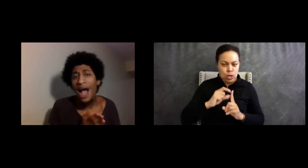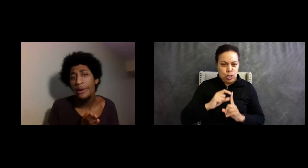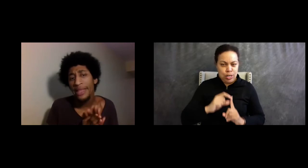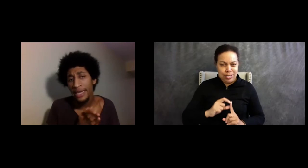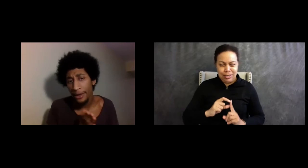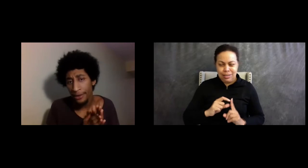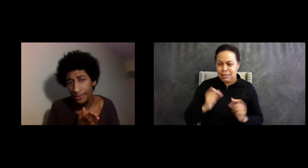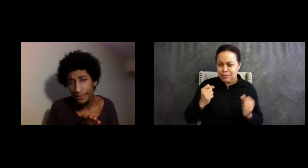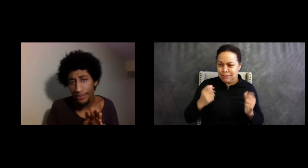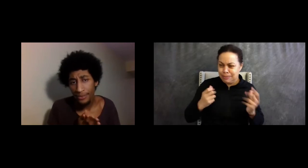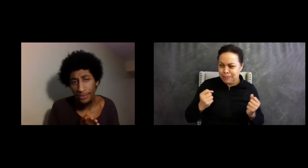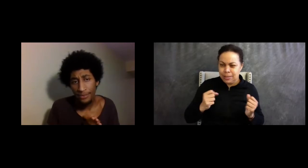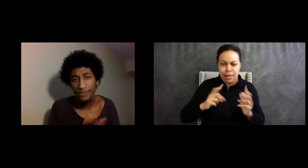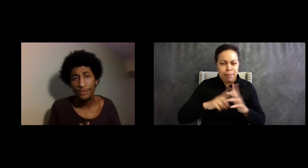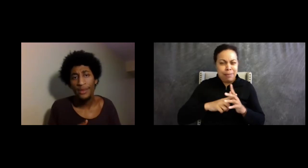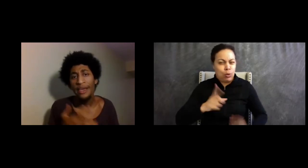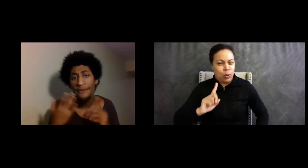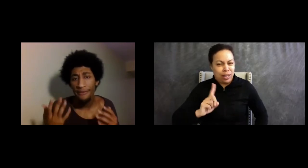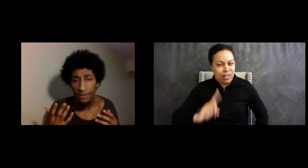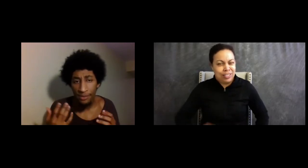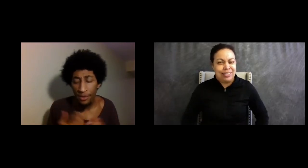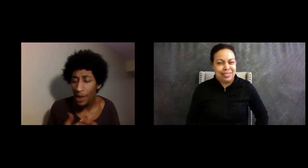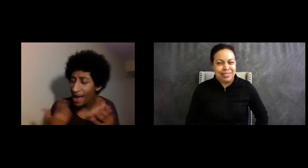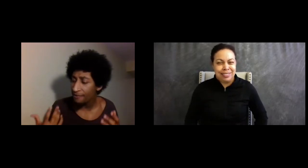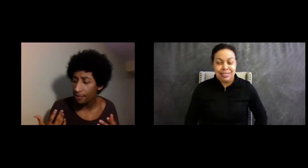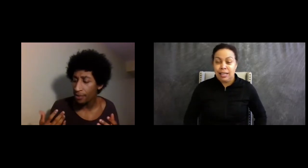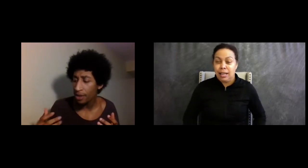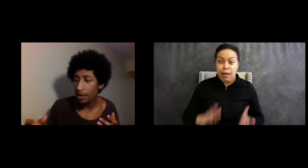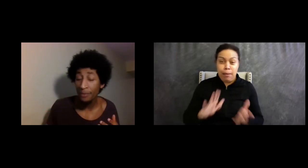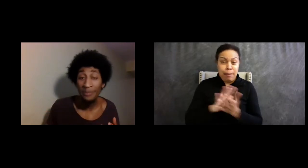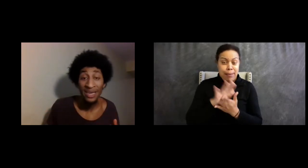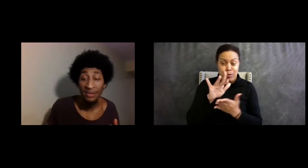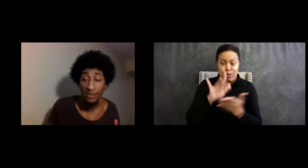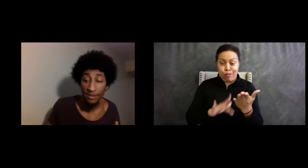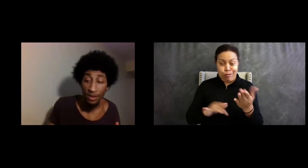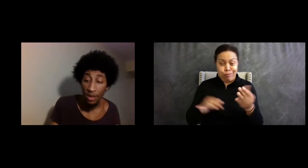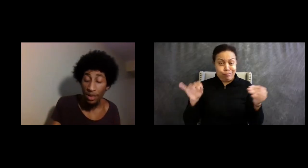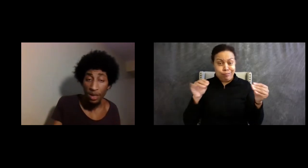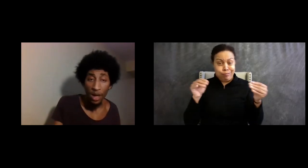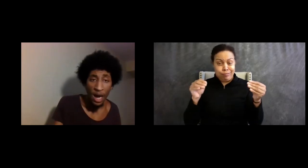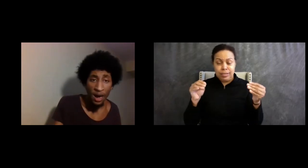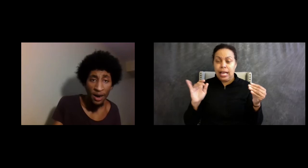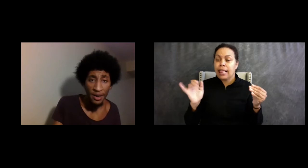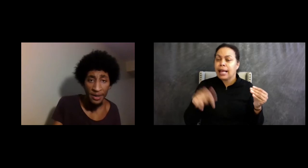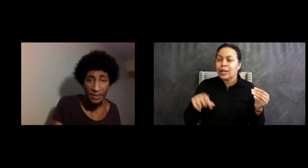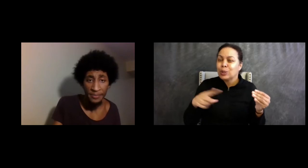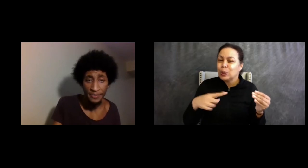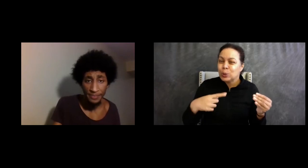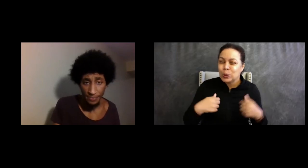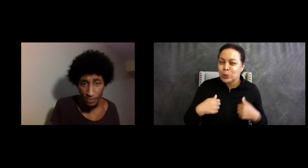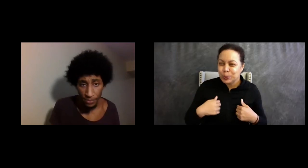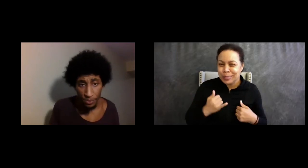So I would like you, if you have the means,